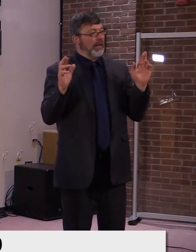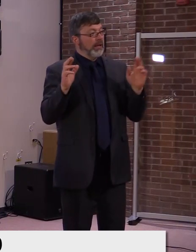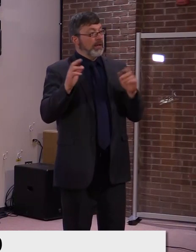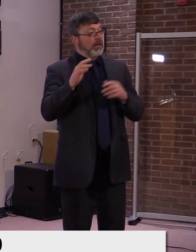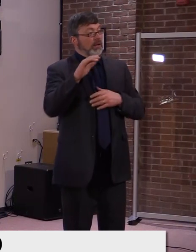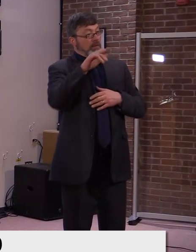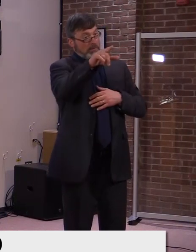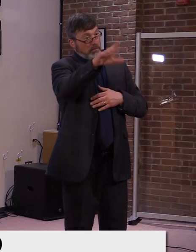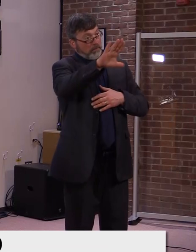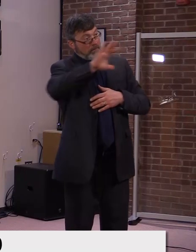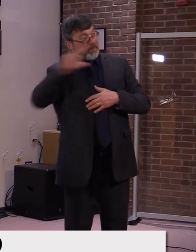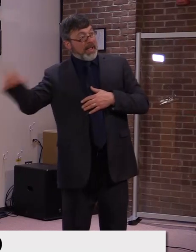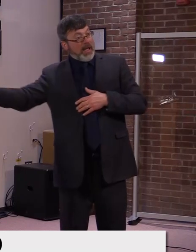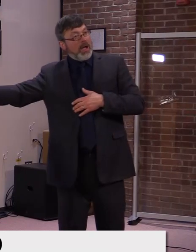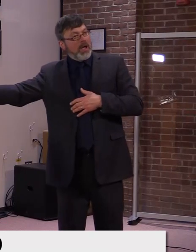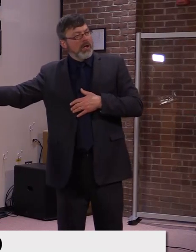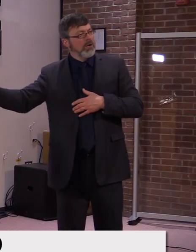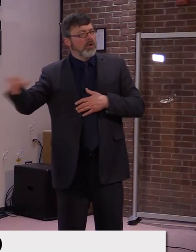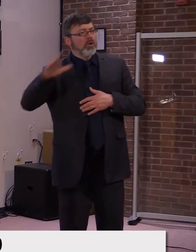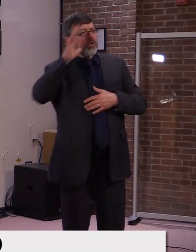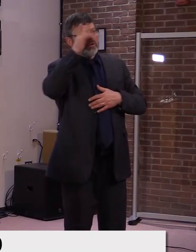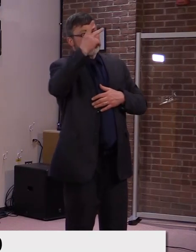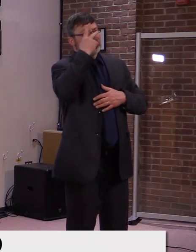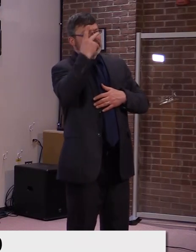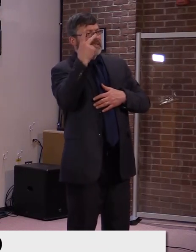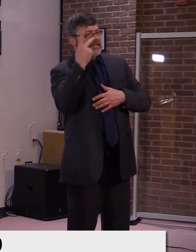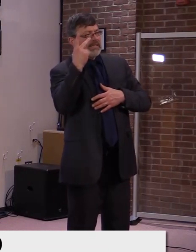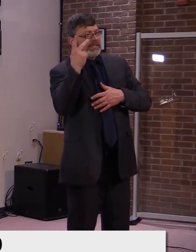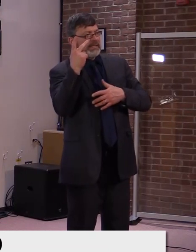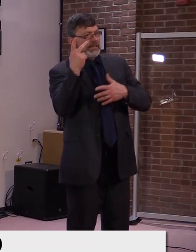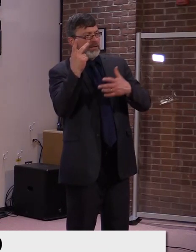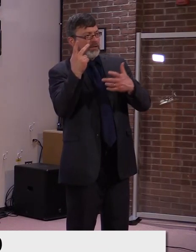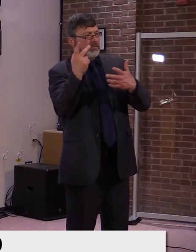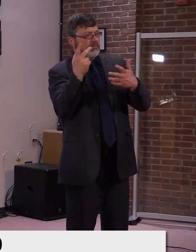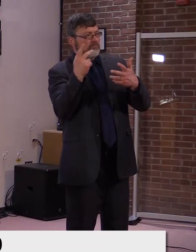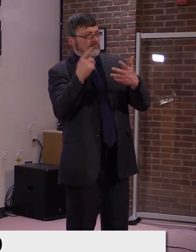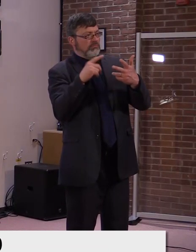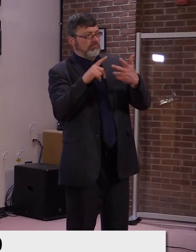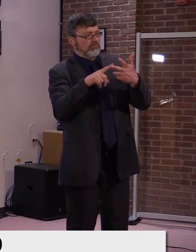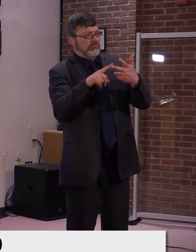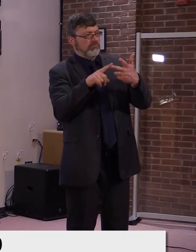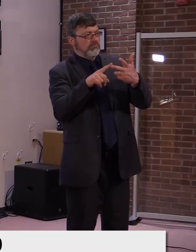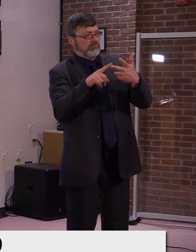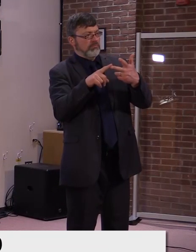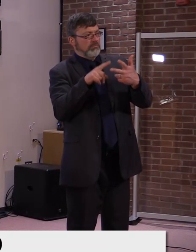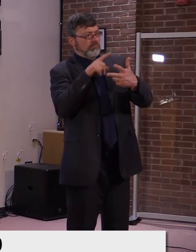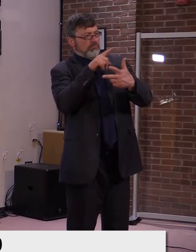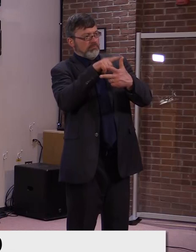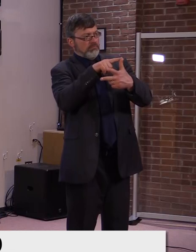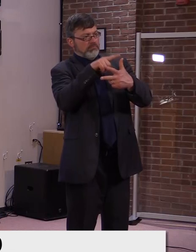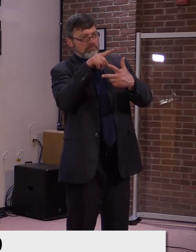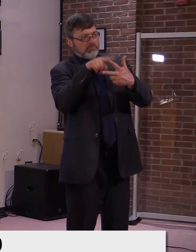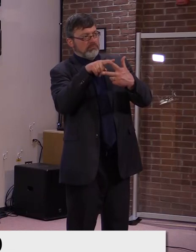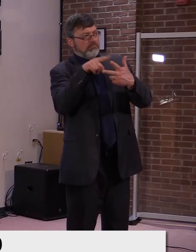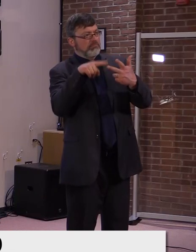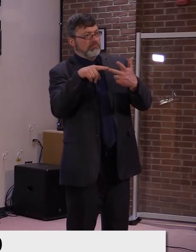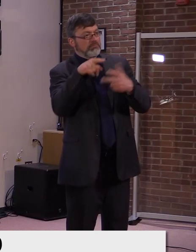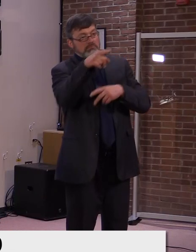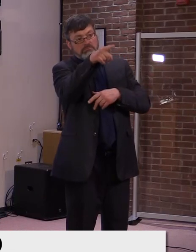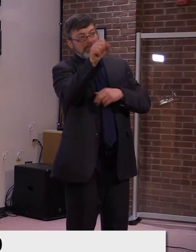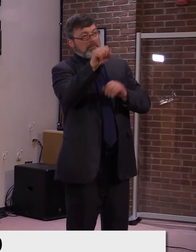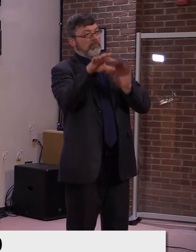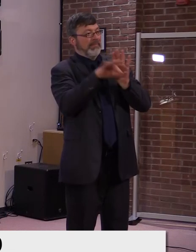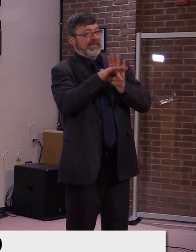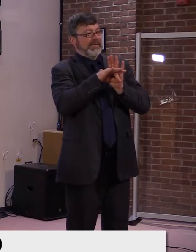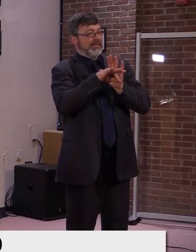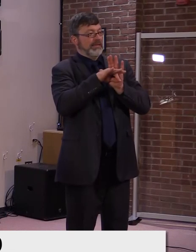remember we had it one dose or two dose. We've changed that now. We've actually named the dosage that's there. So if there was a